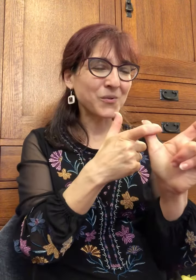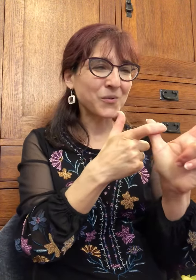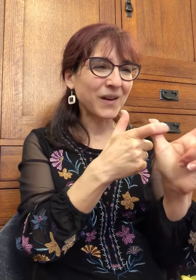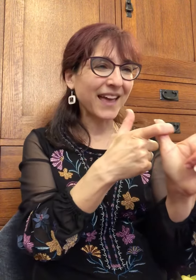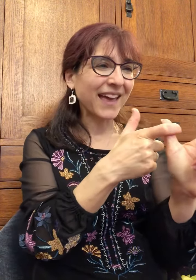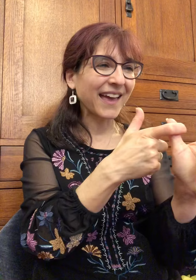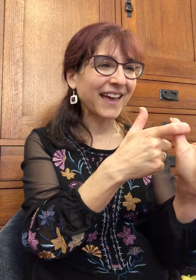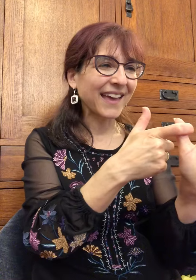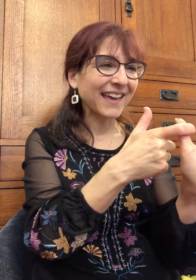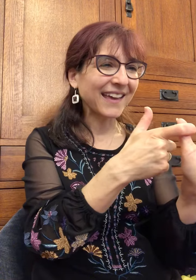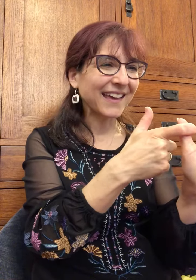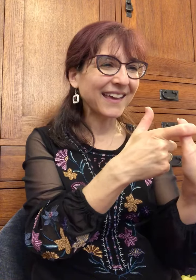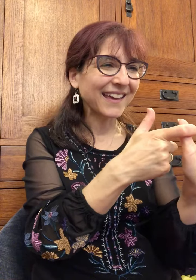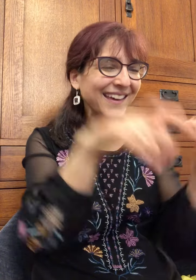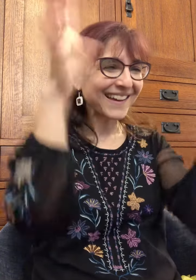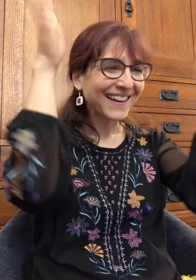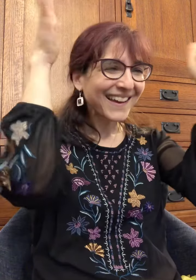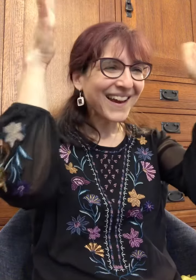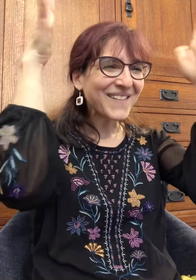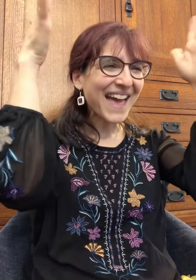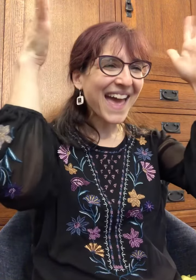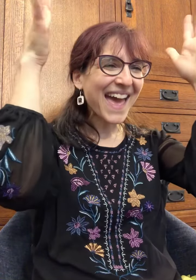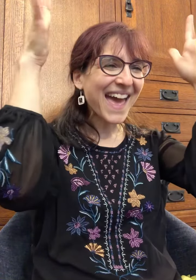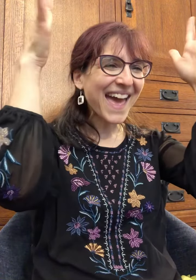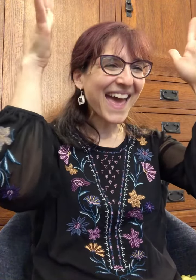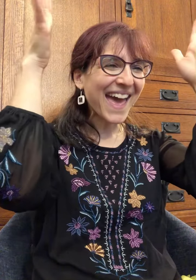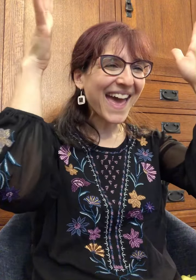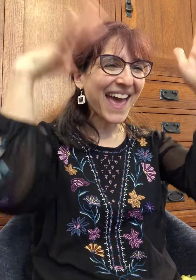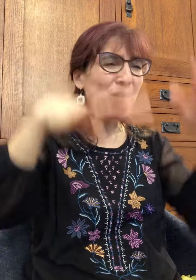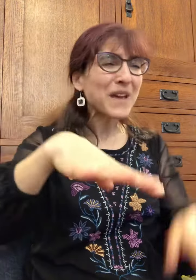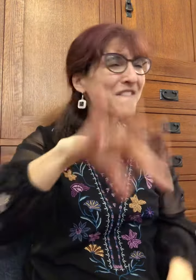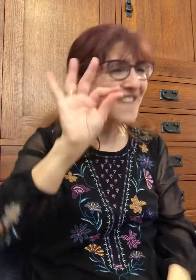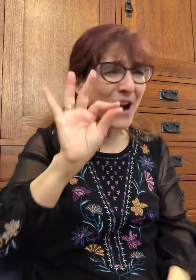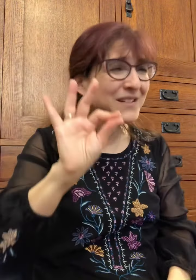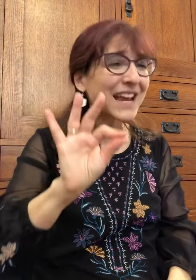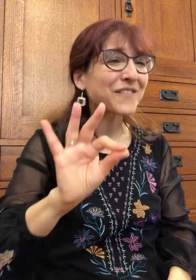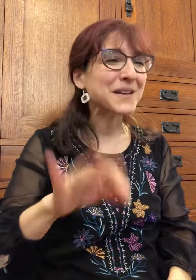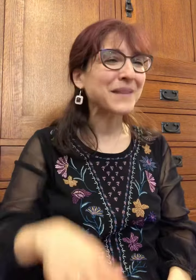away. Hooray! We found everybody.